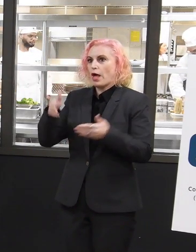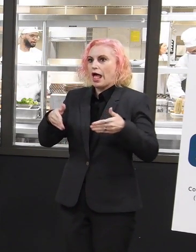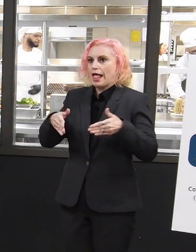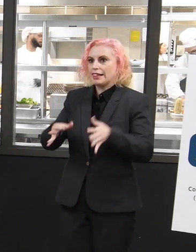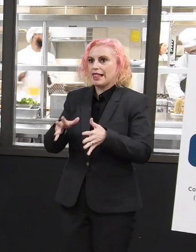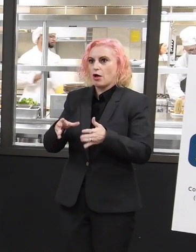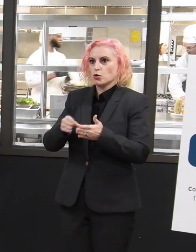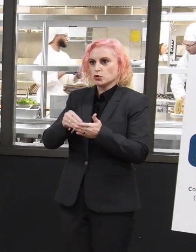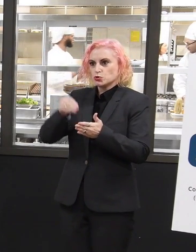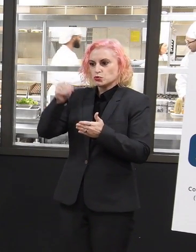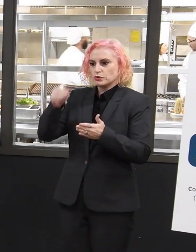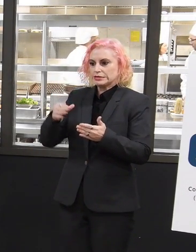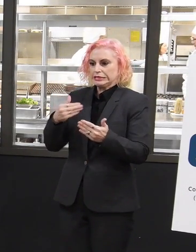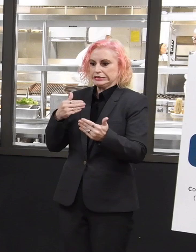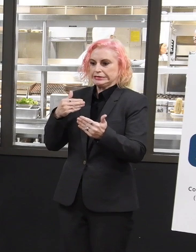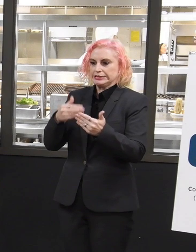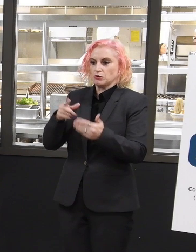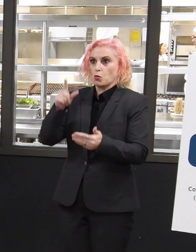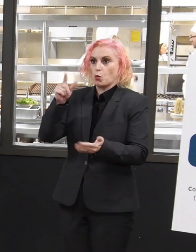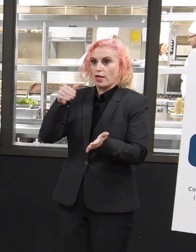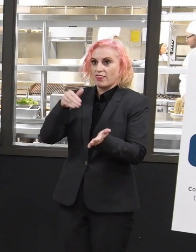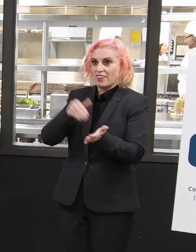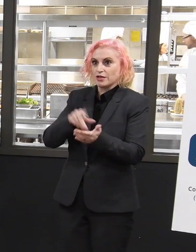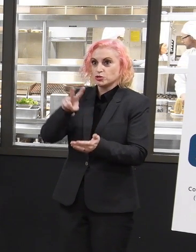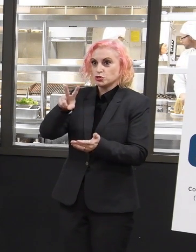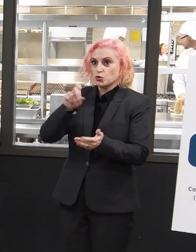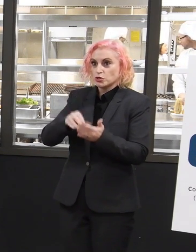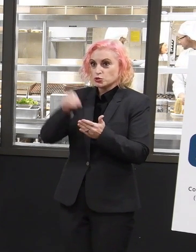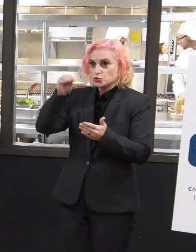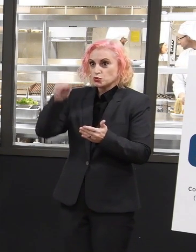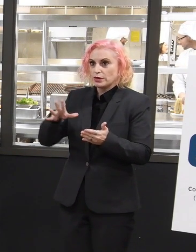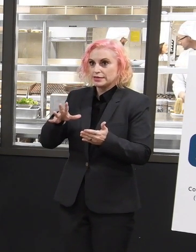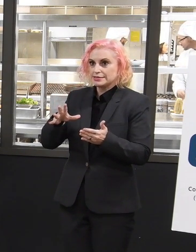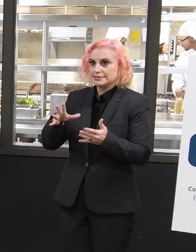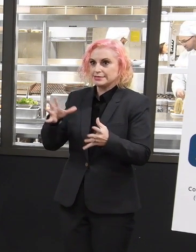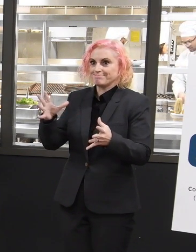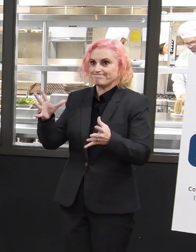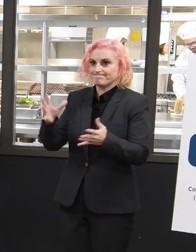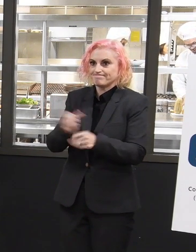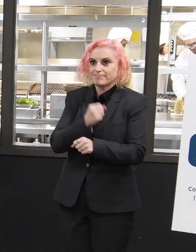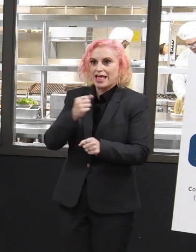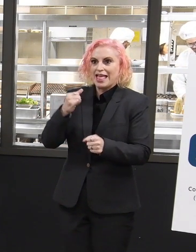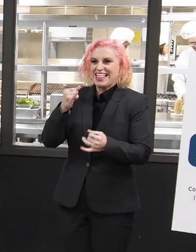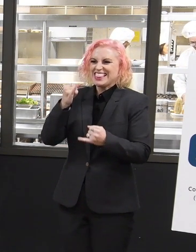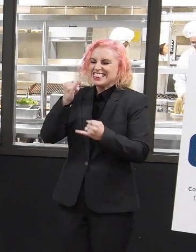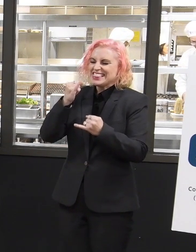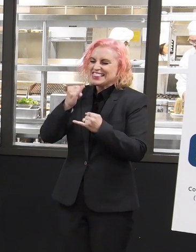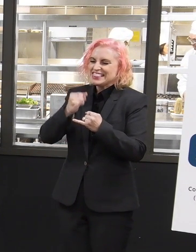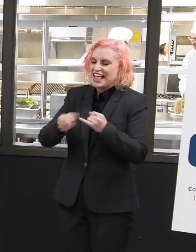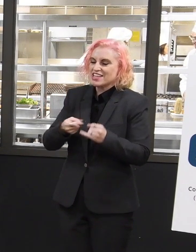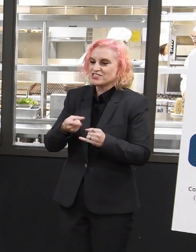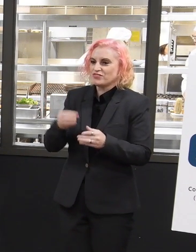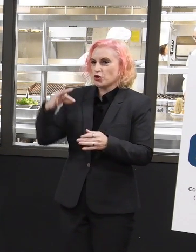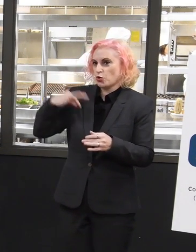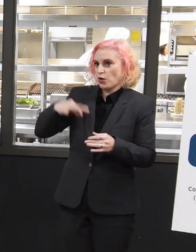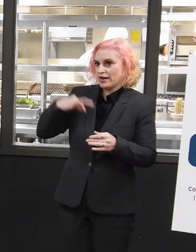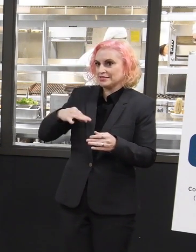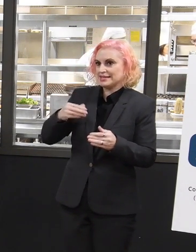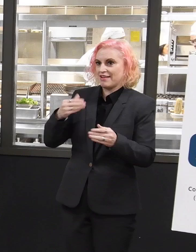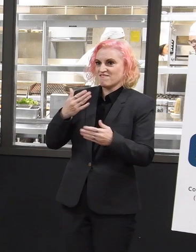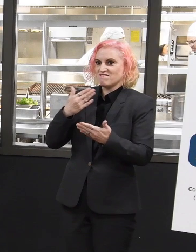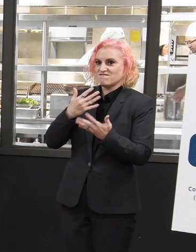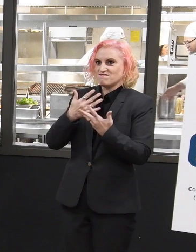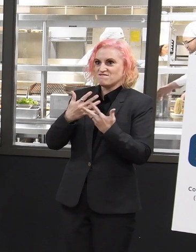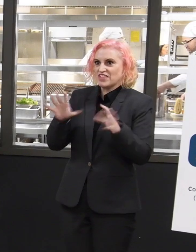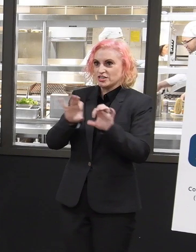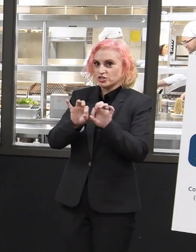nearly 1,200 in all, to get those last few credits they need and complete their training or degree so that they are better